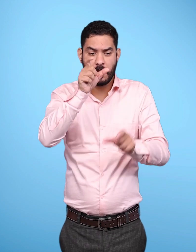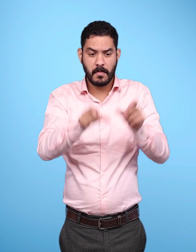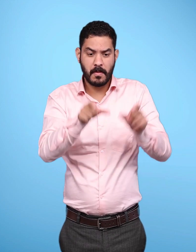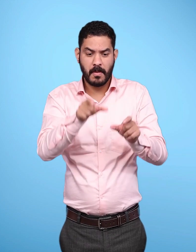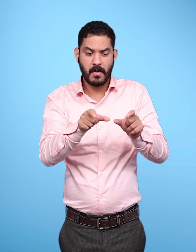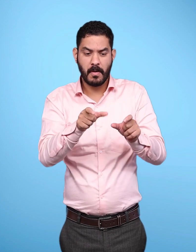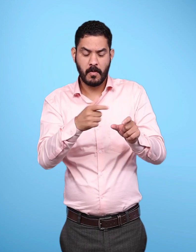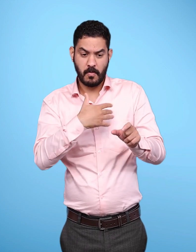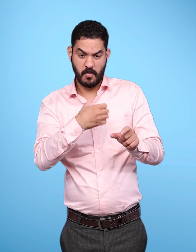today?